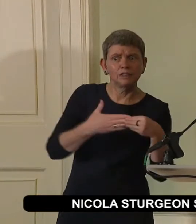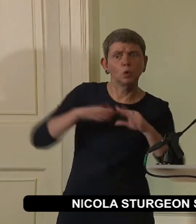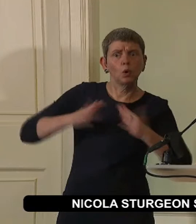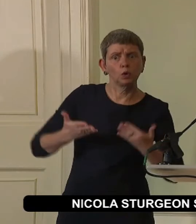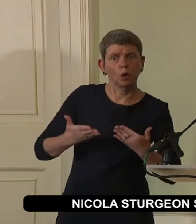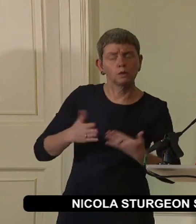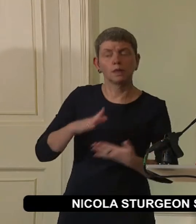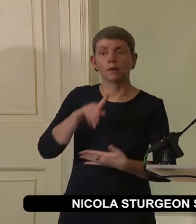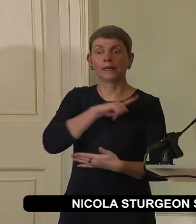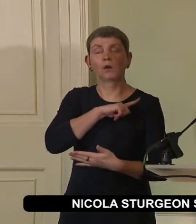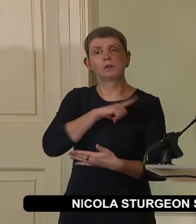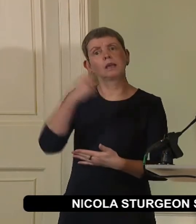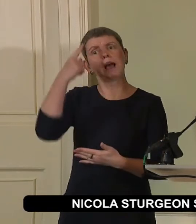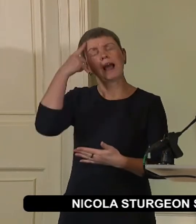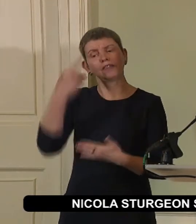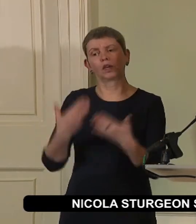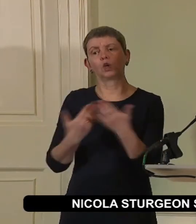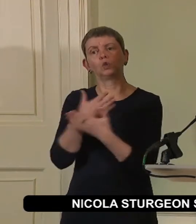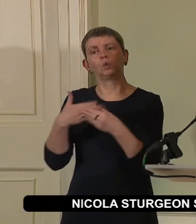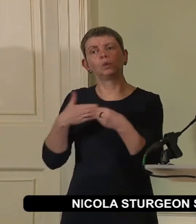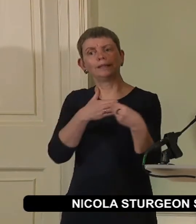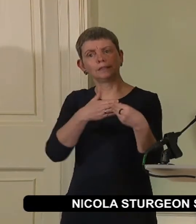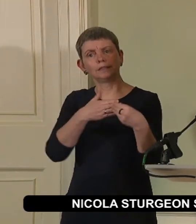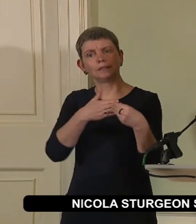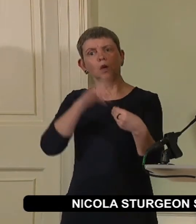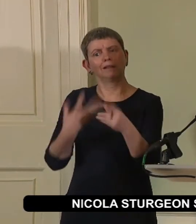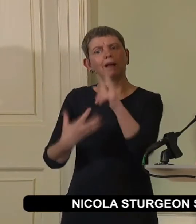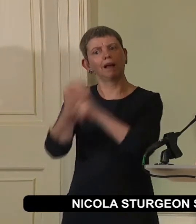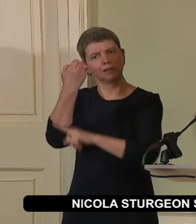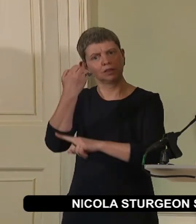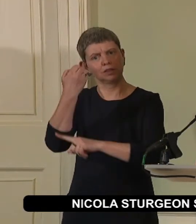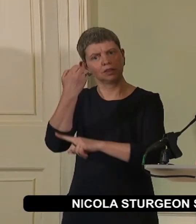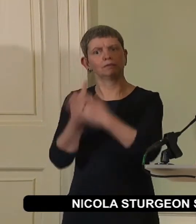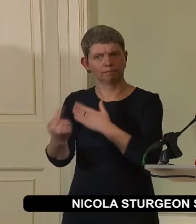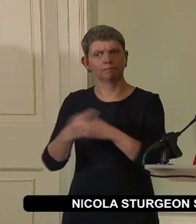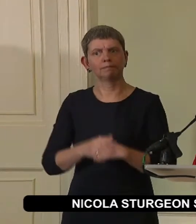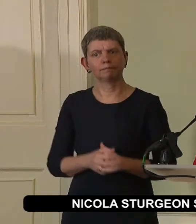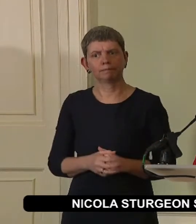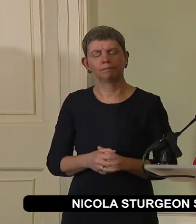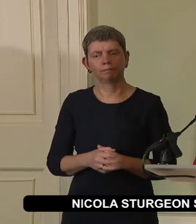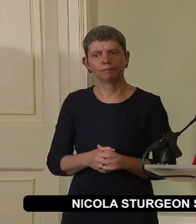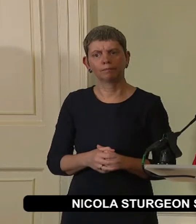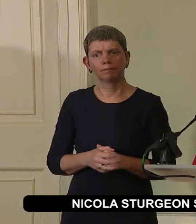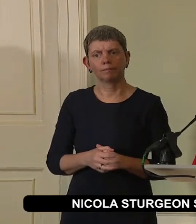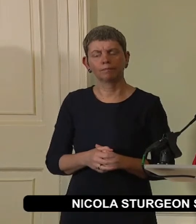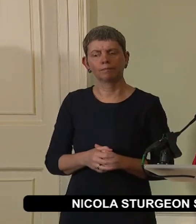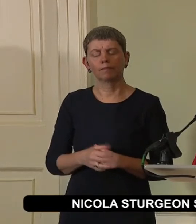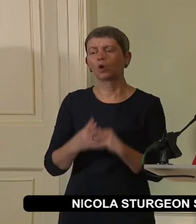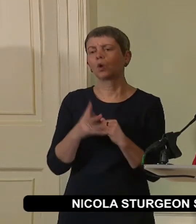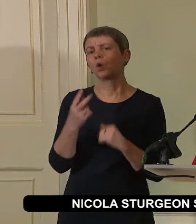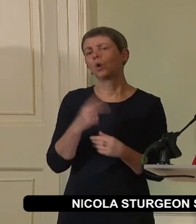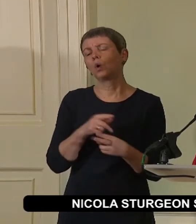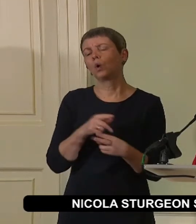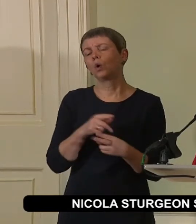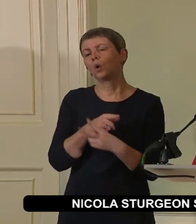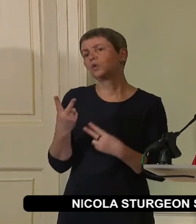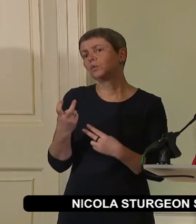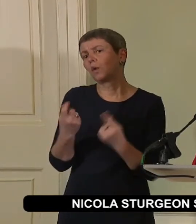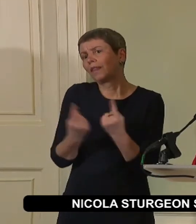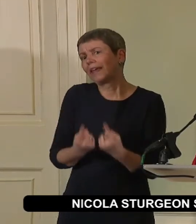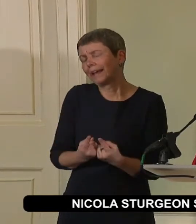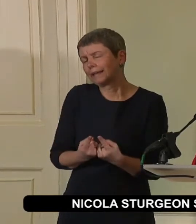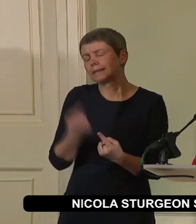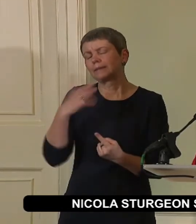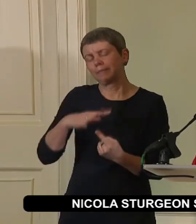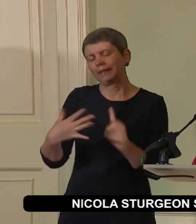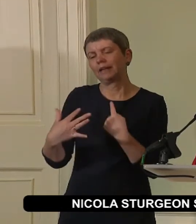steer us, I believe, successfully on that path. Now, there are two further reflections that have weighed in